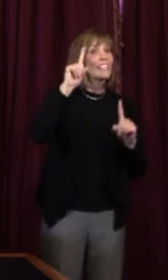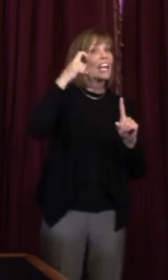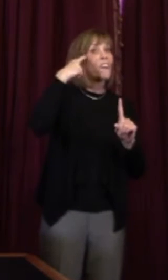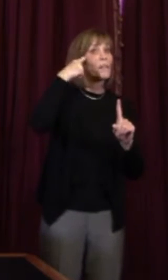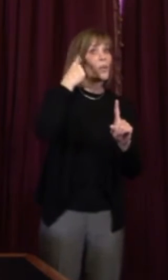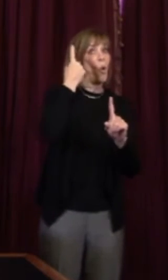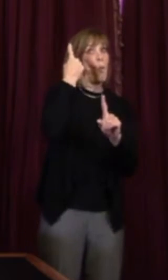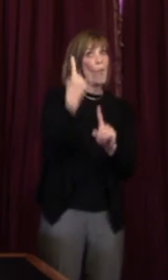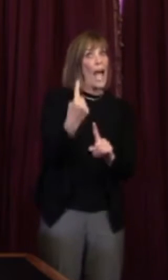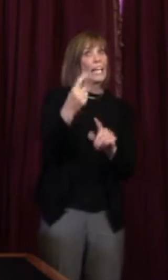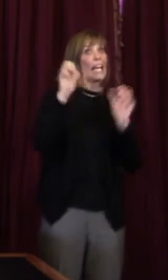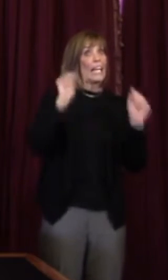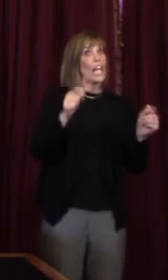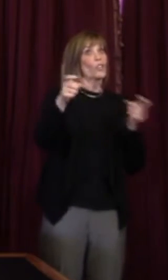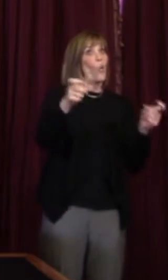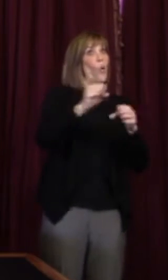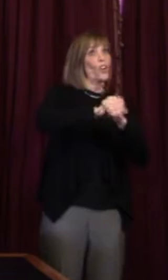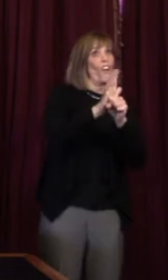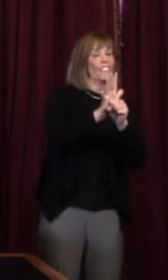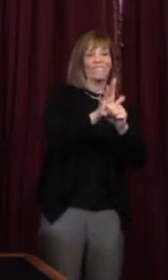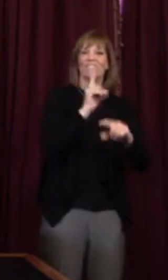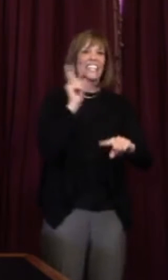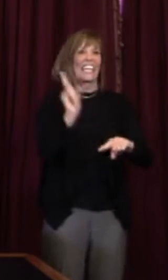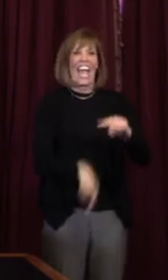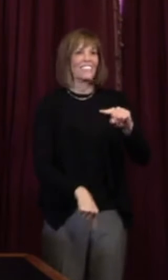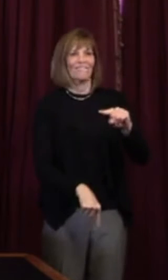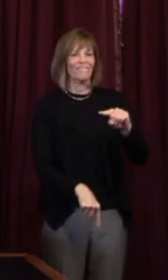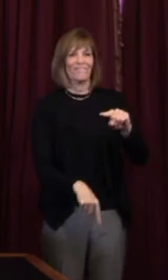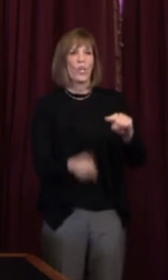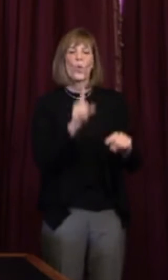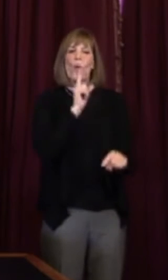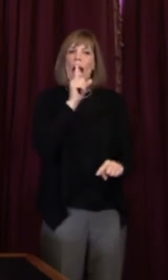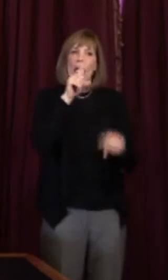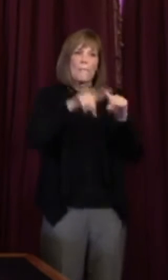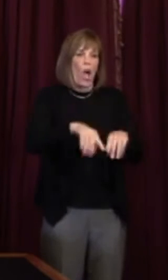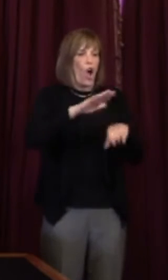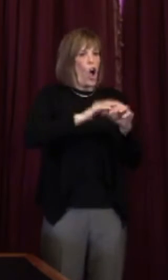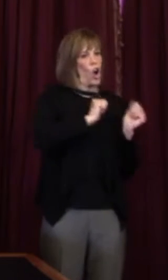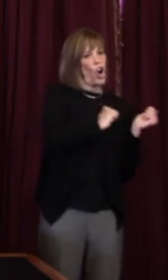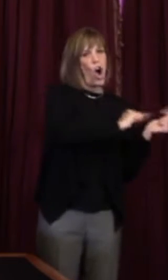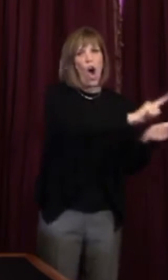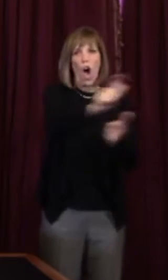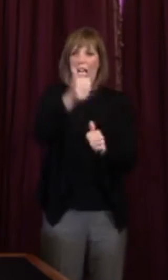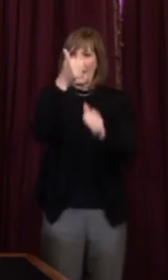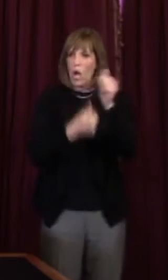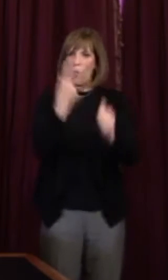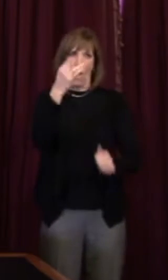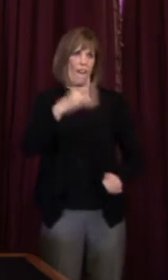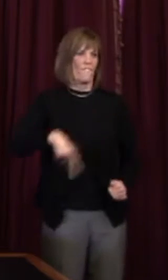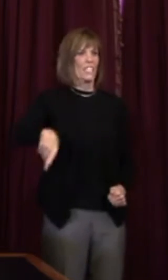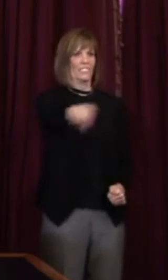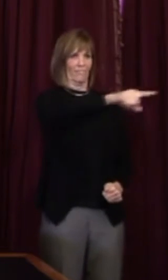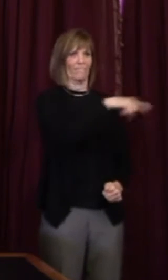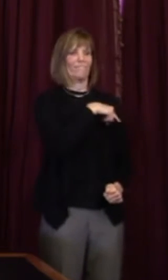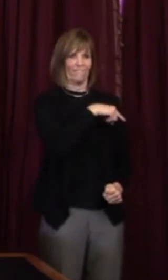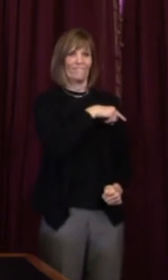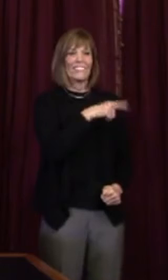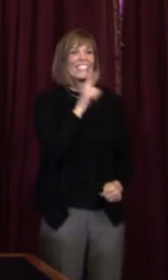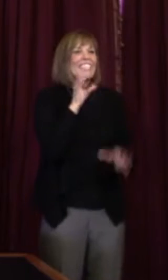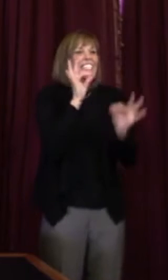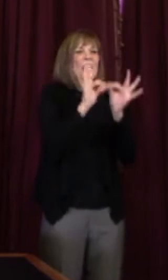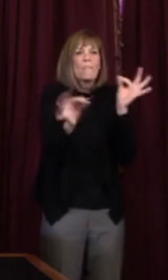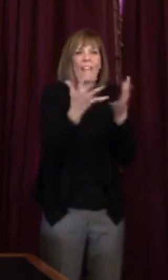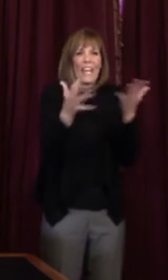government solutions alone can't stop this virus. It's up to every single one of us. And there are simple things